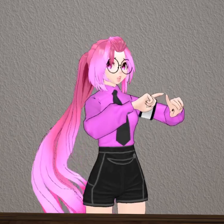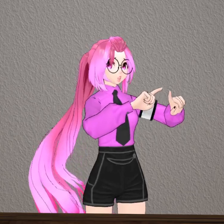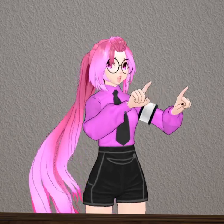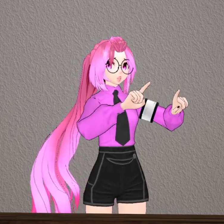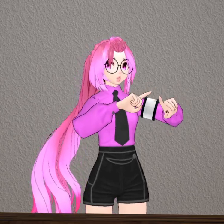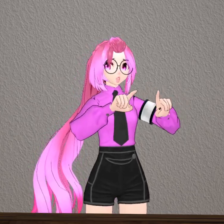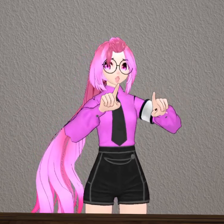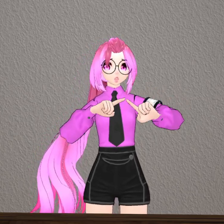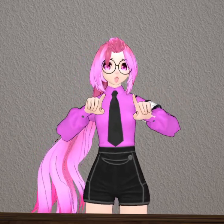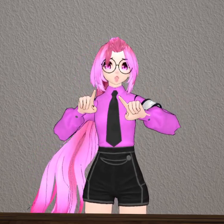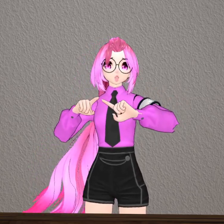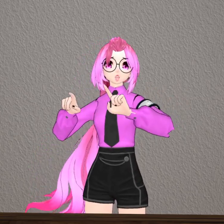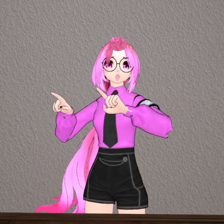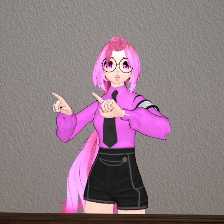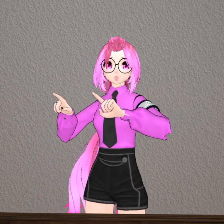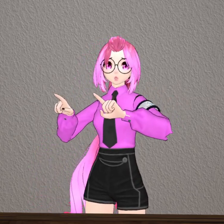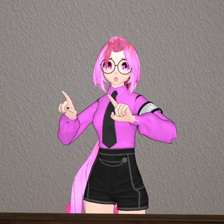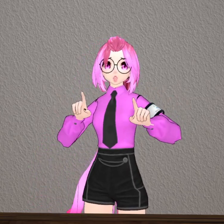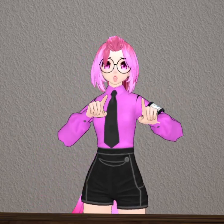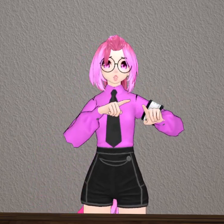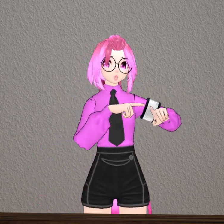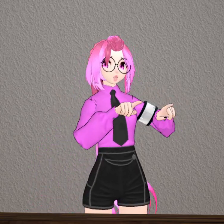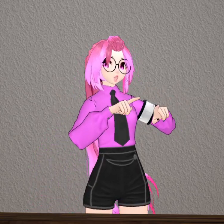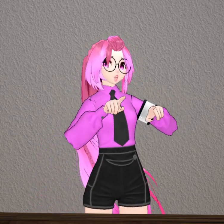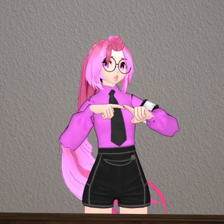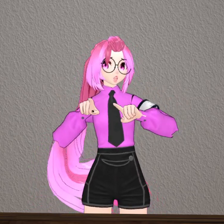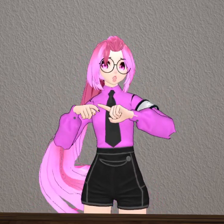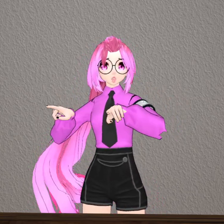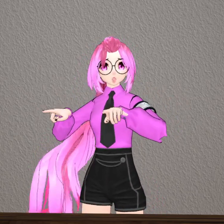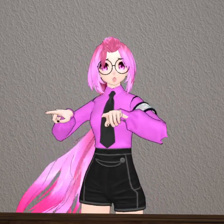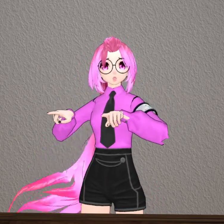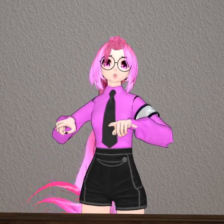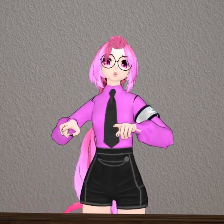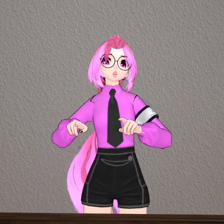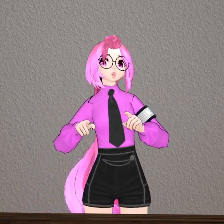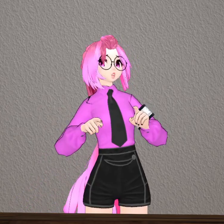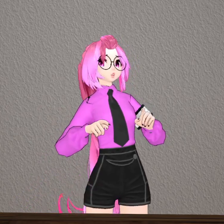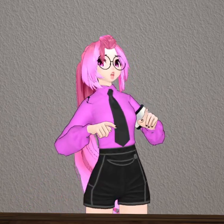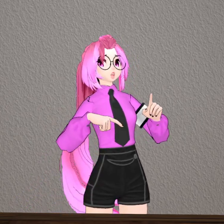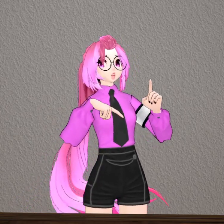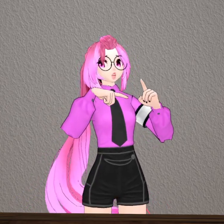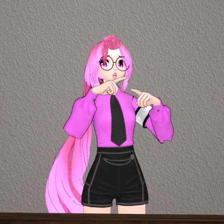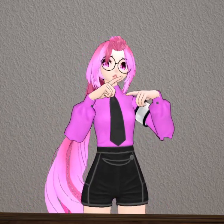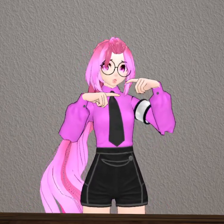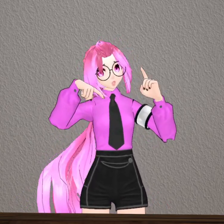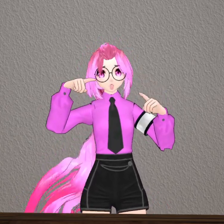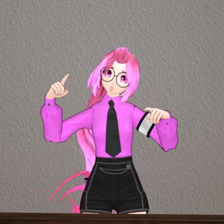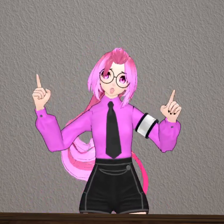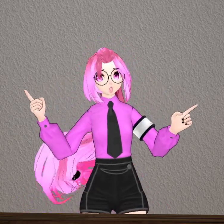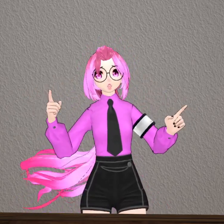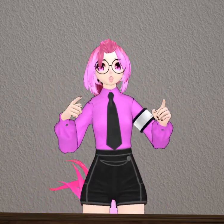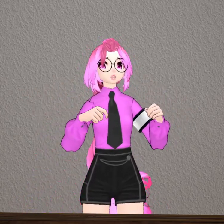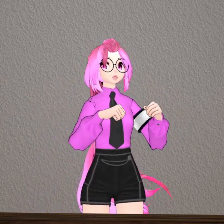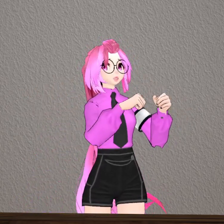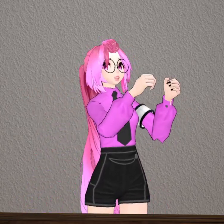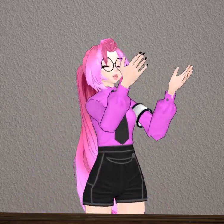saying different, different, different, different, like this, different, different, different, different. And this also means like variation or like